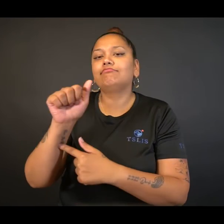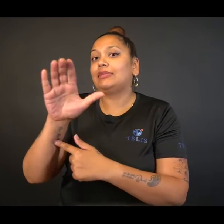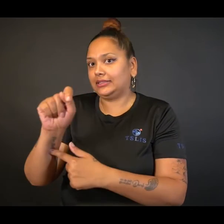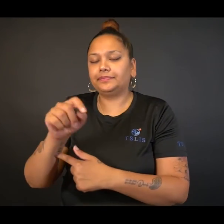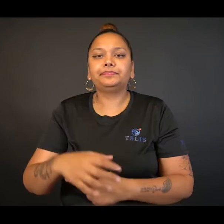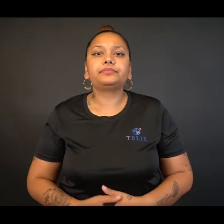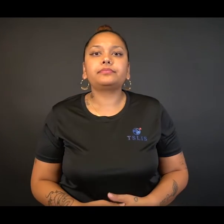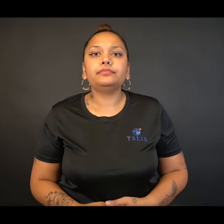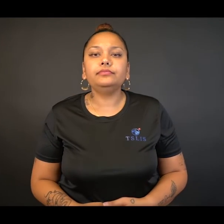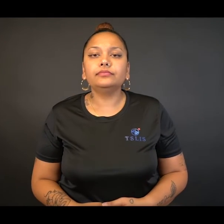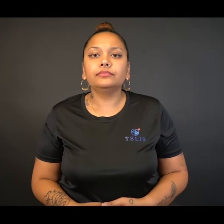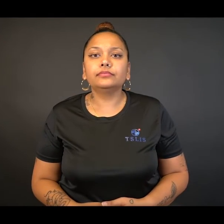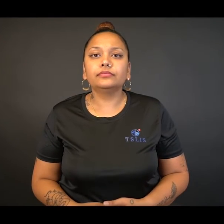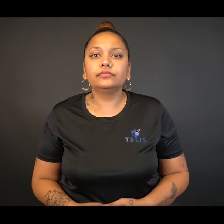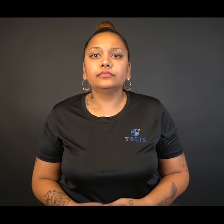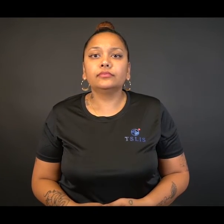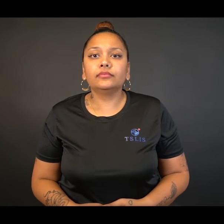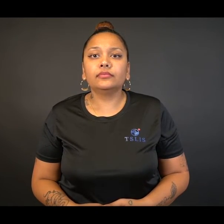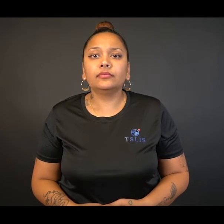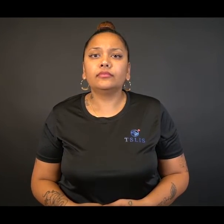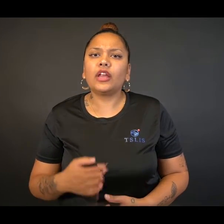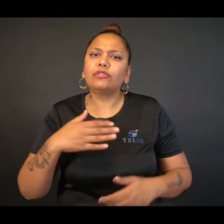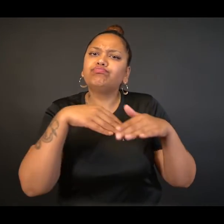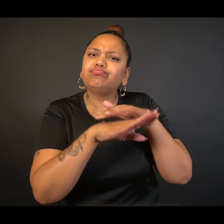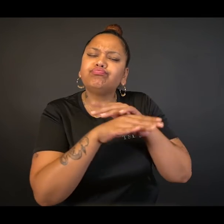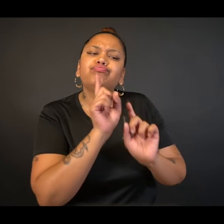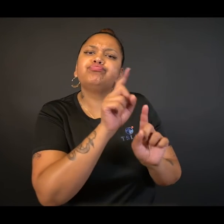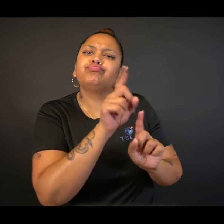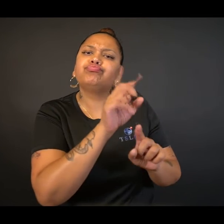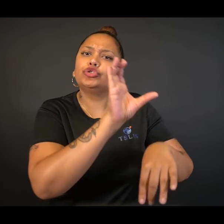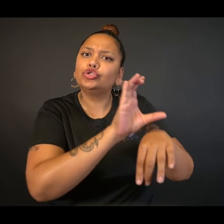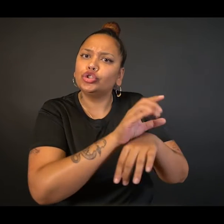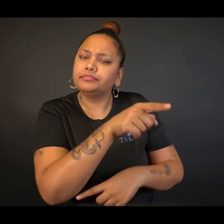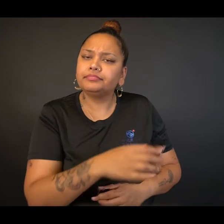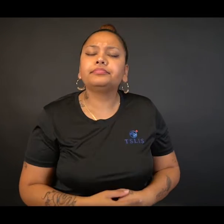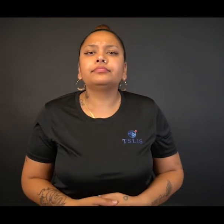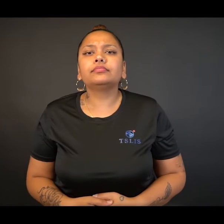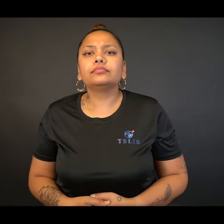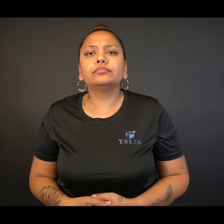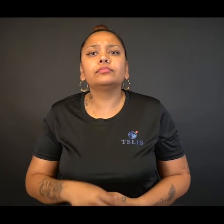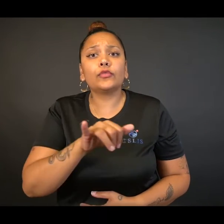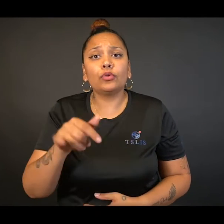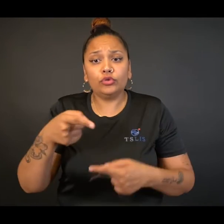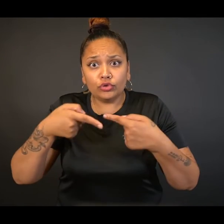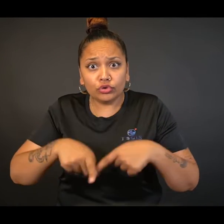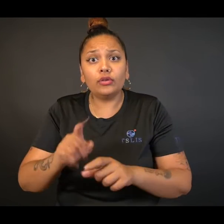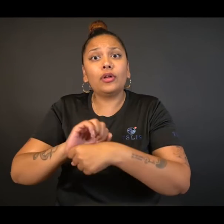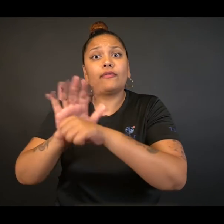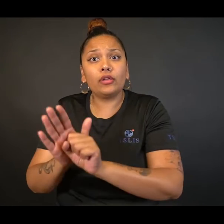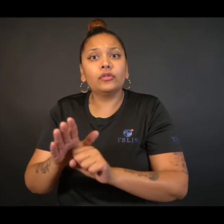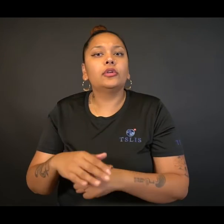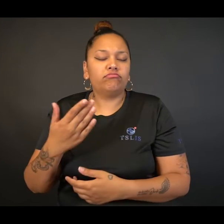I regularly go to church, and I still, during the pandemic, still go